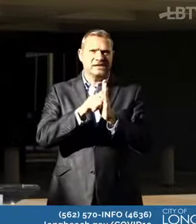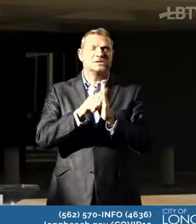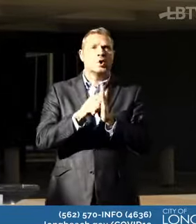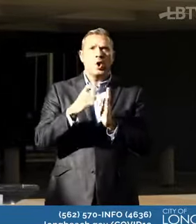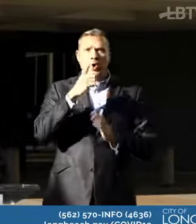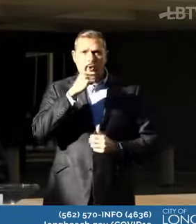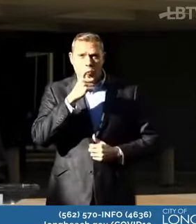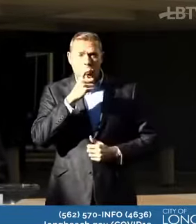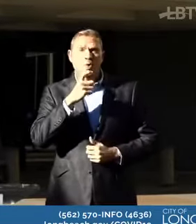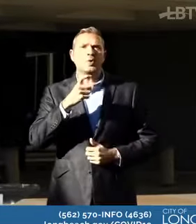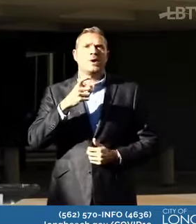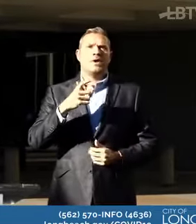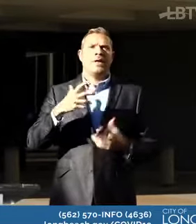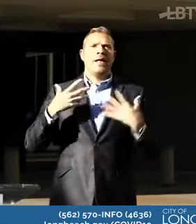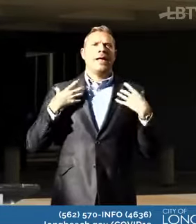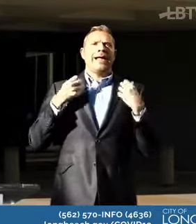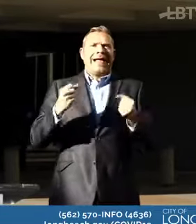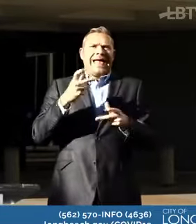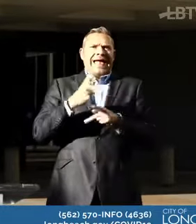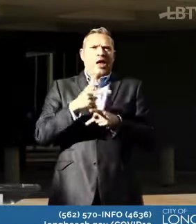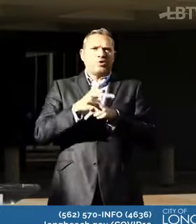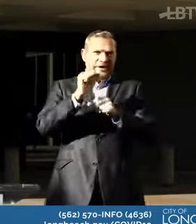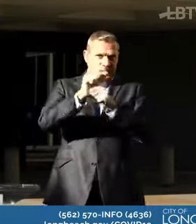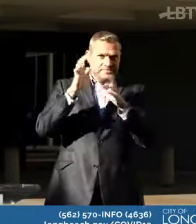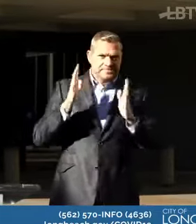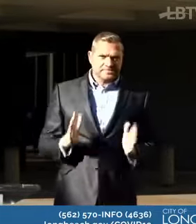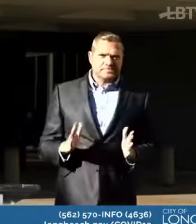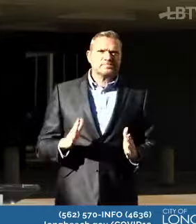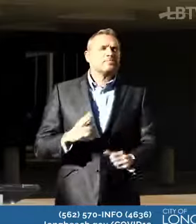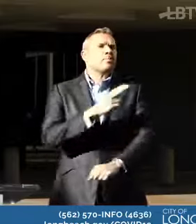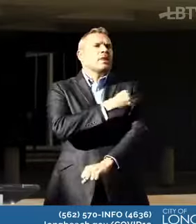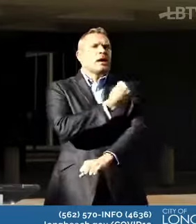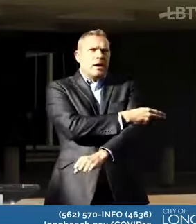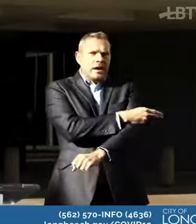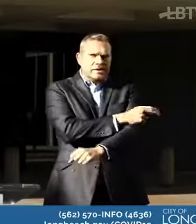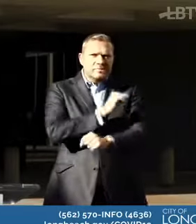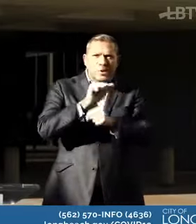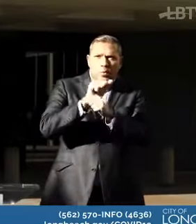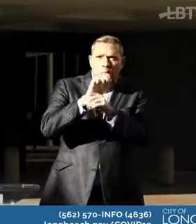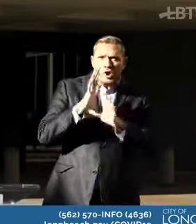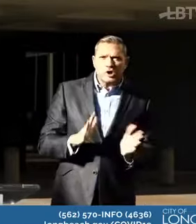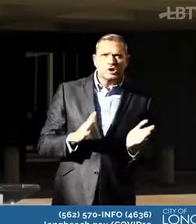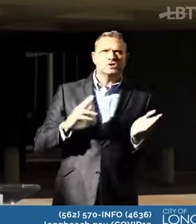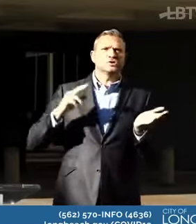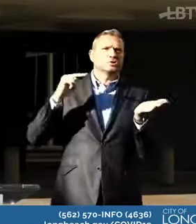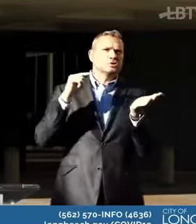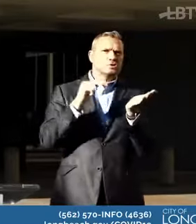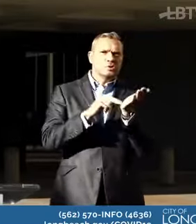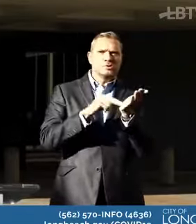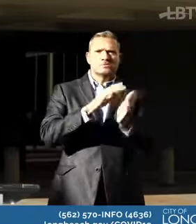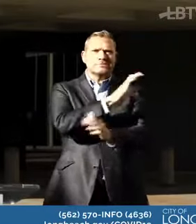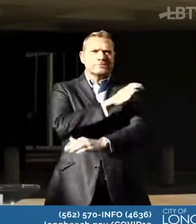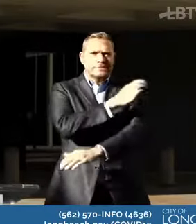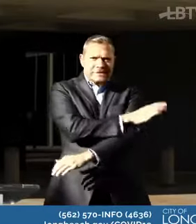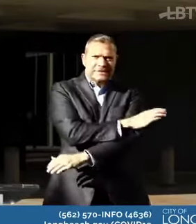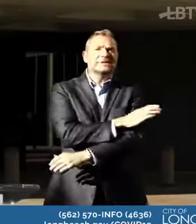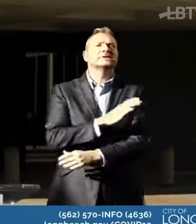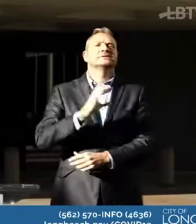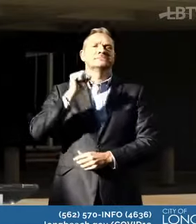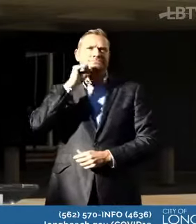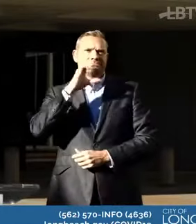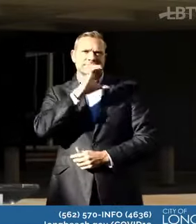first. Everyone from hospital workers to nursing care facilities and their residents and our pharmacists and